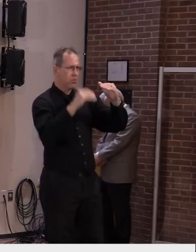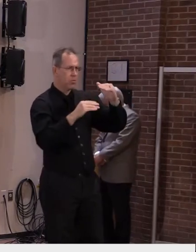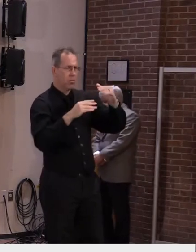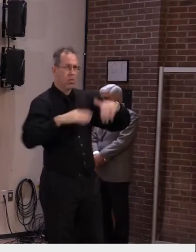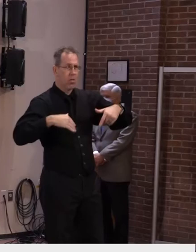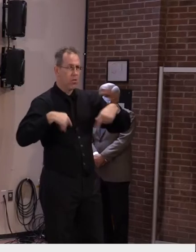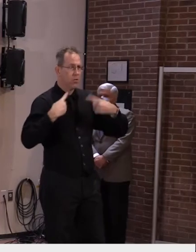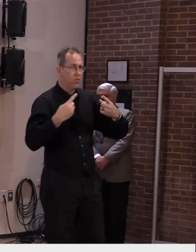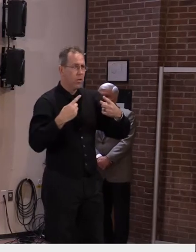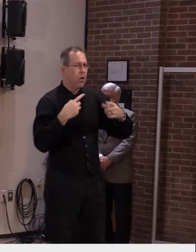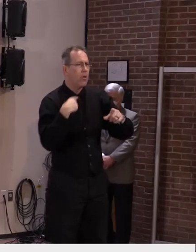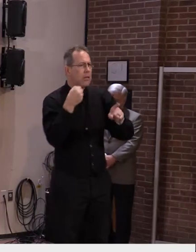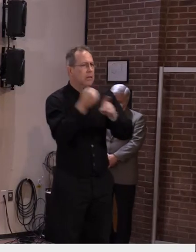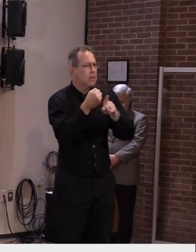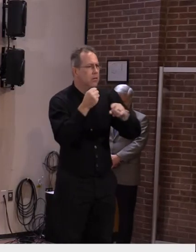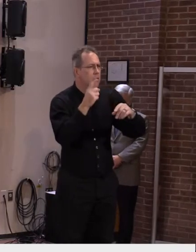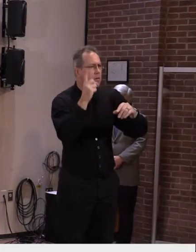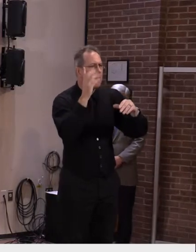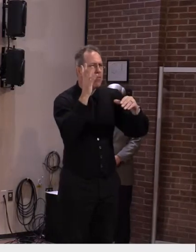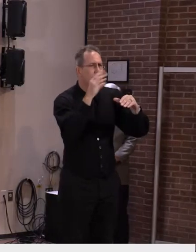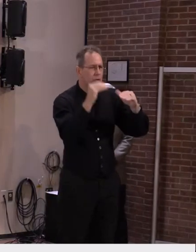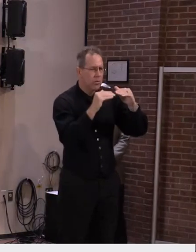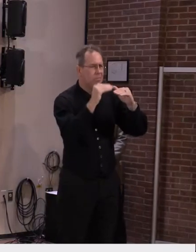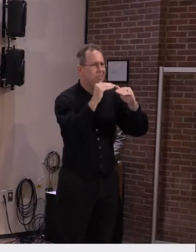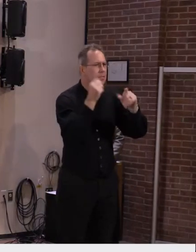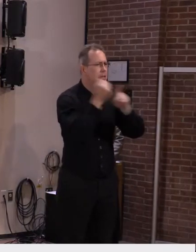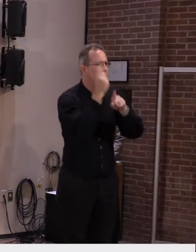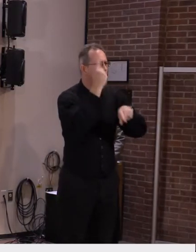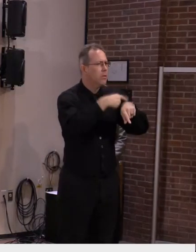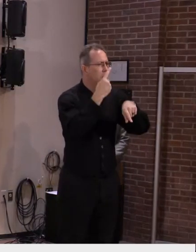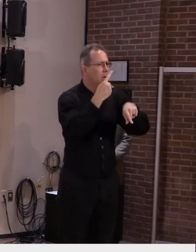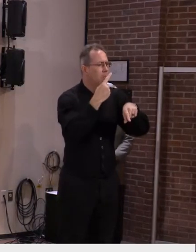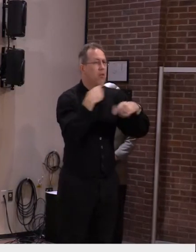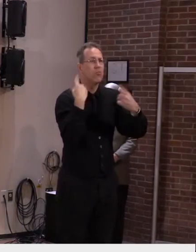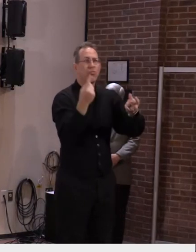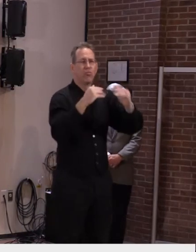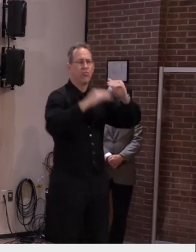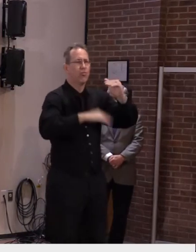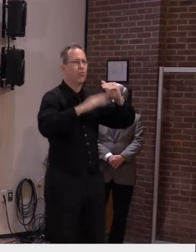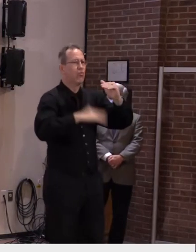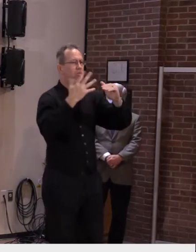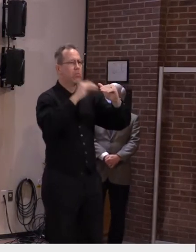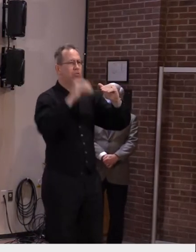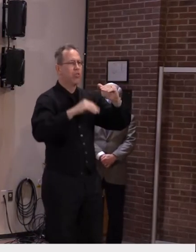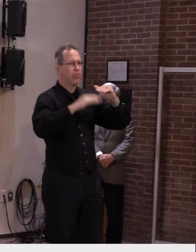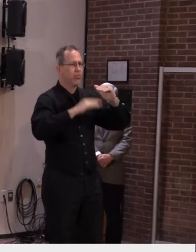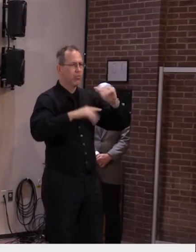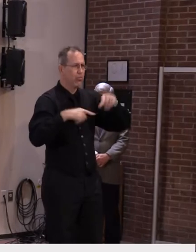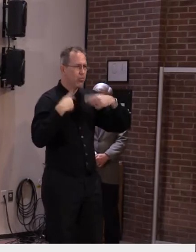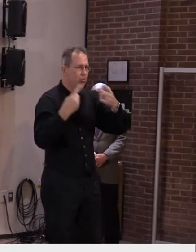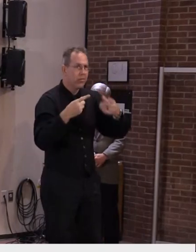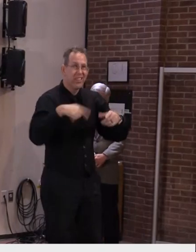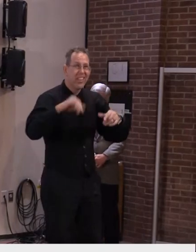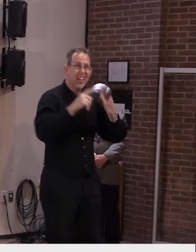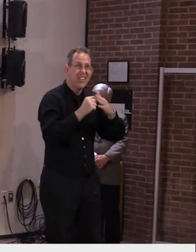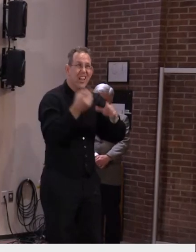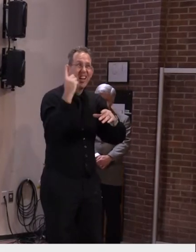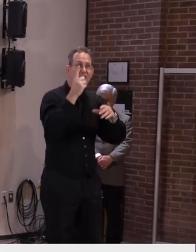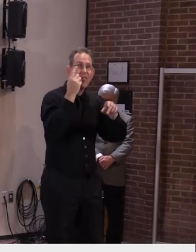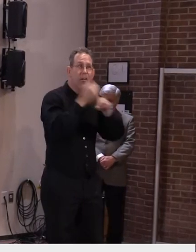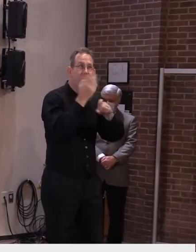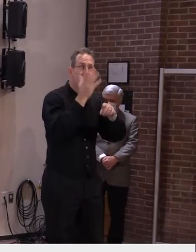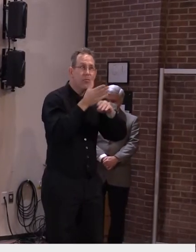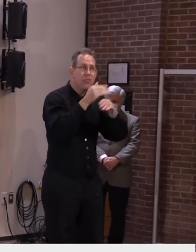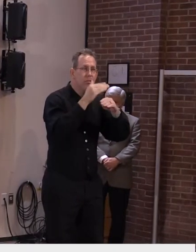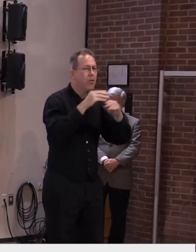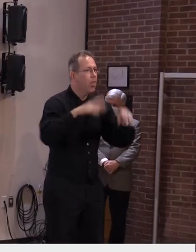very early part of the pandemic when we had no resources to do anything with anything at that time.